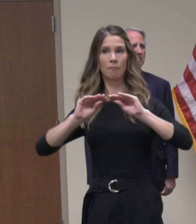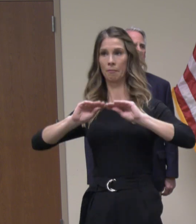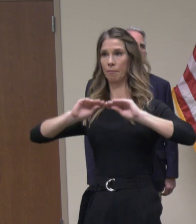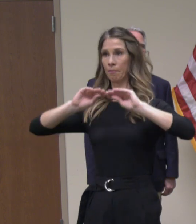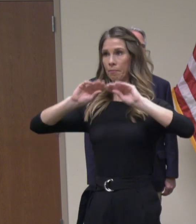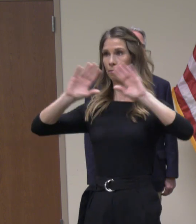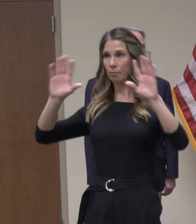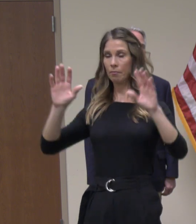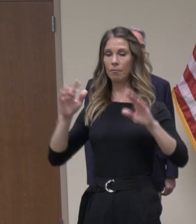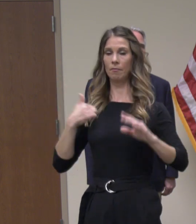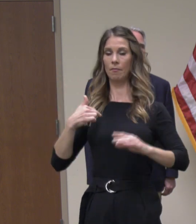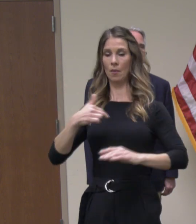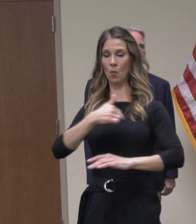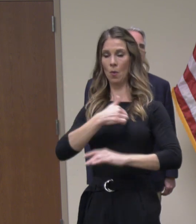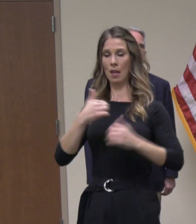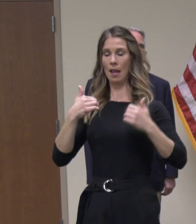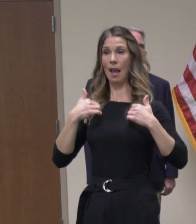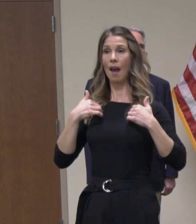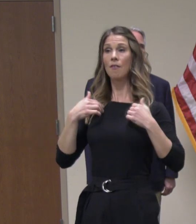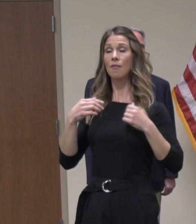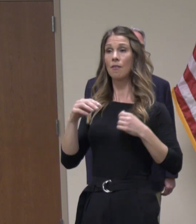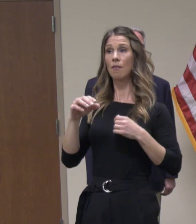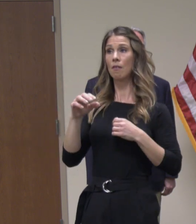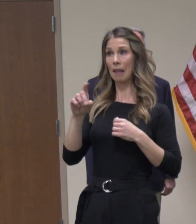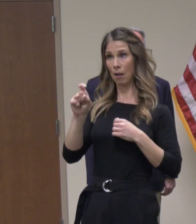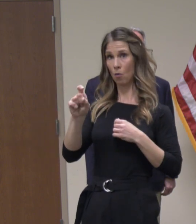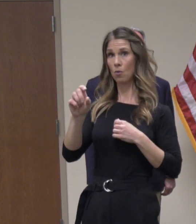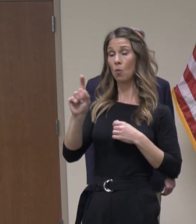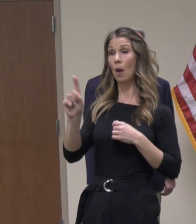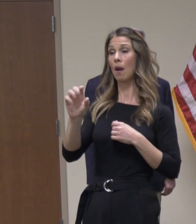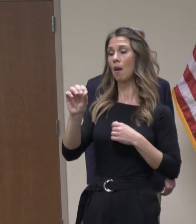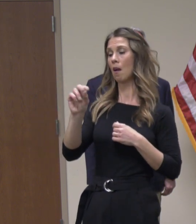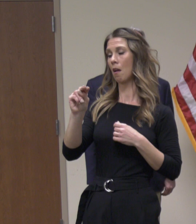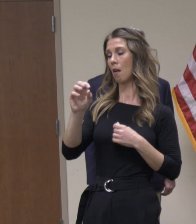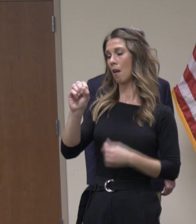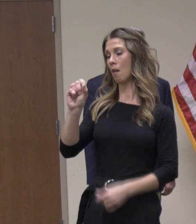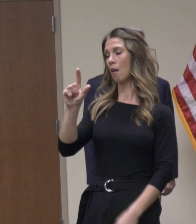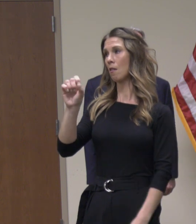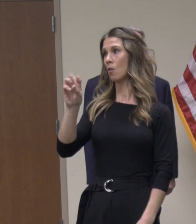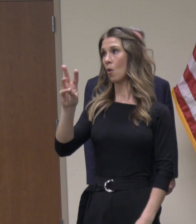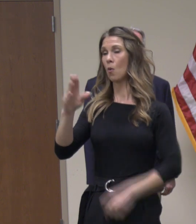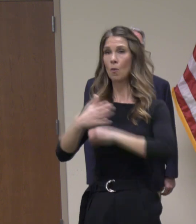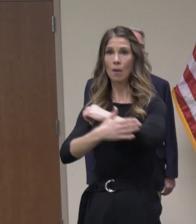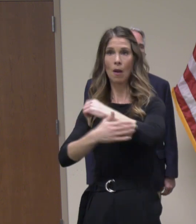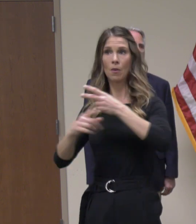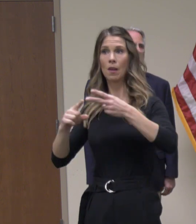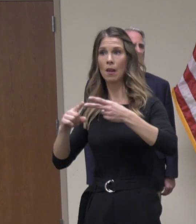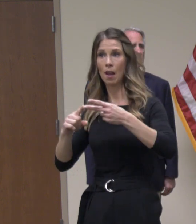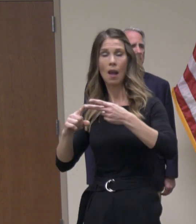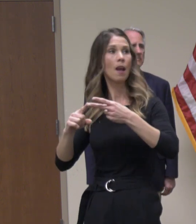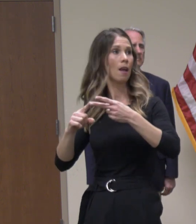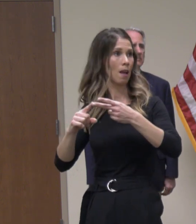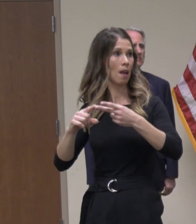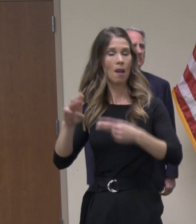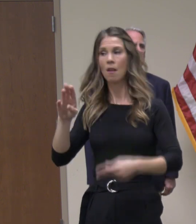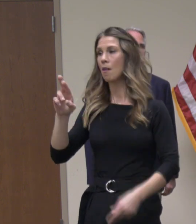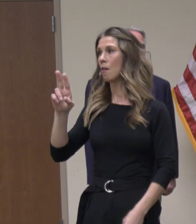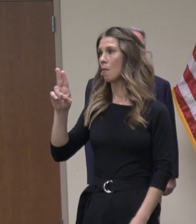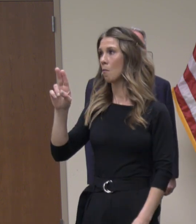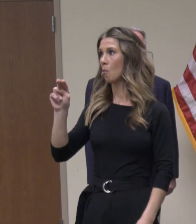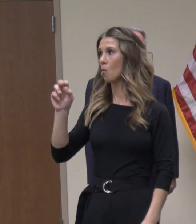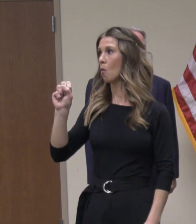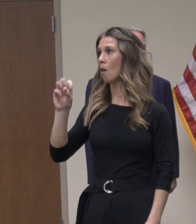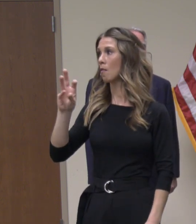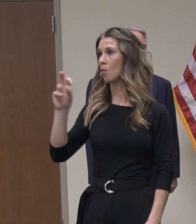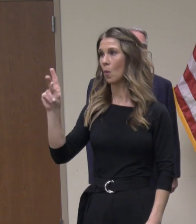obviously, we have a case in Onslow County, Brunswick County. Was there a sense of urgency, I guess, once those